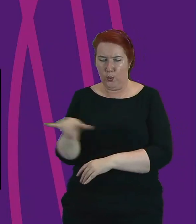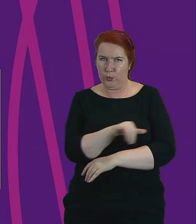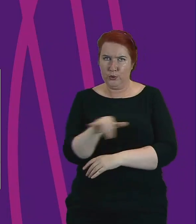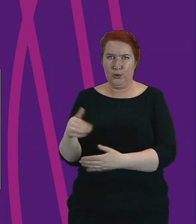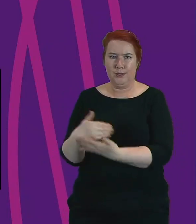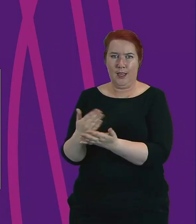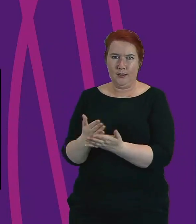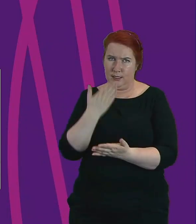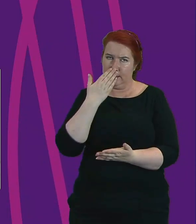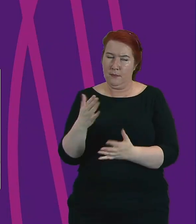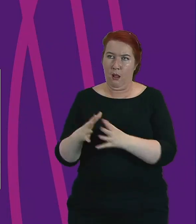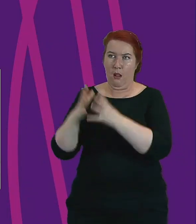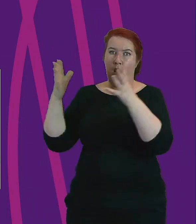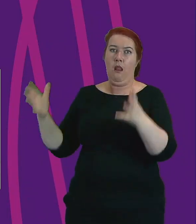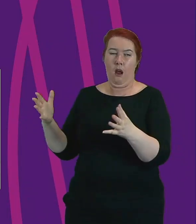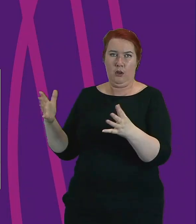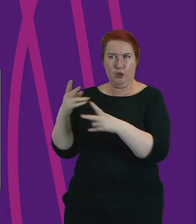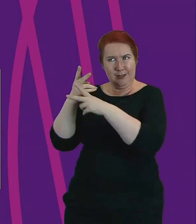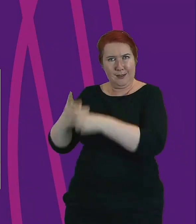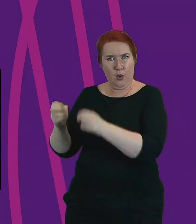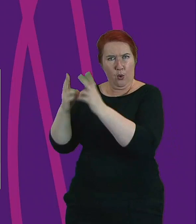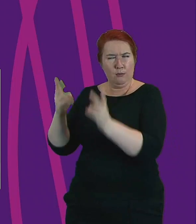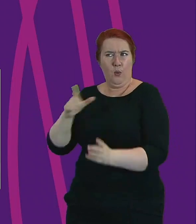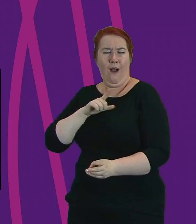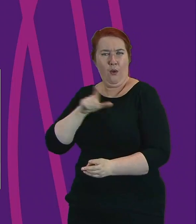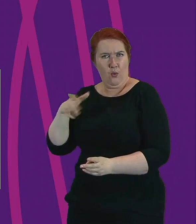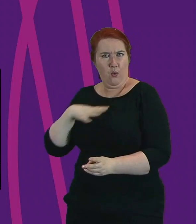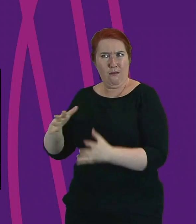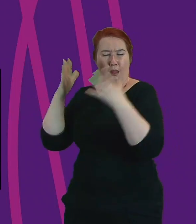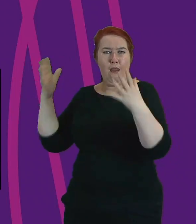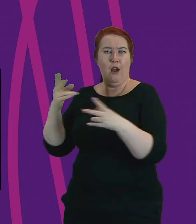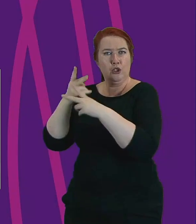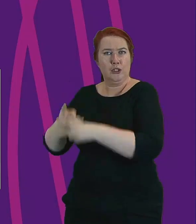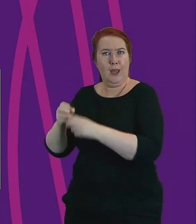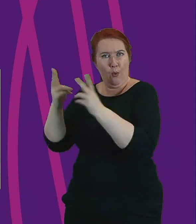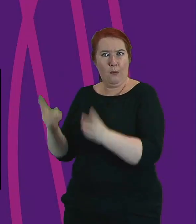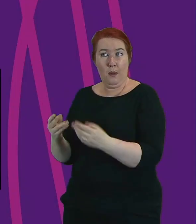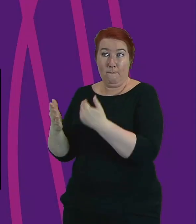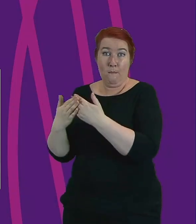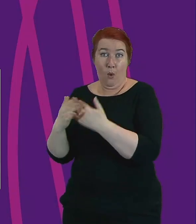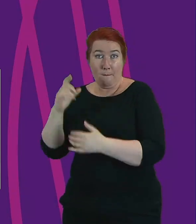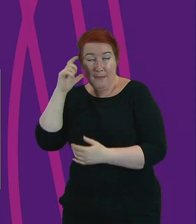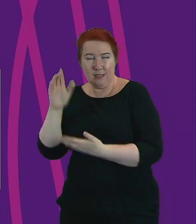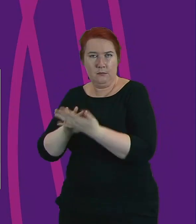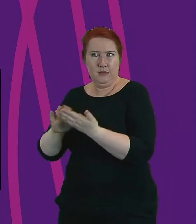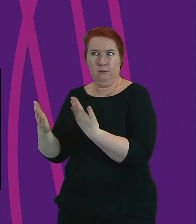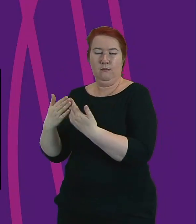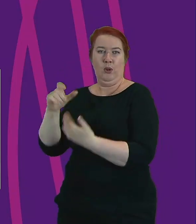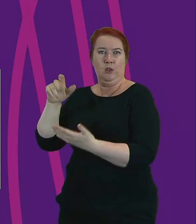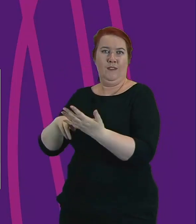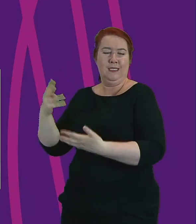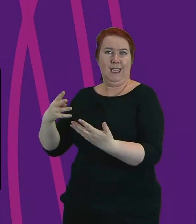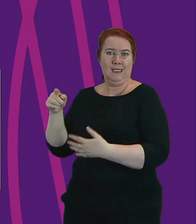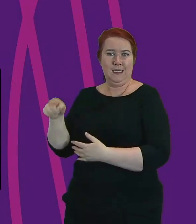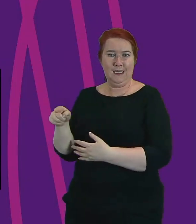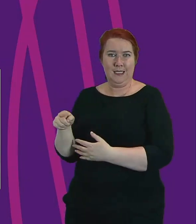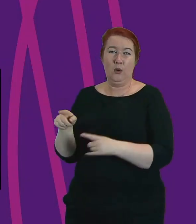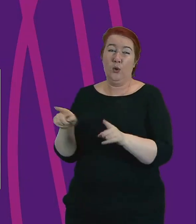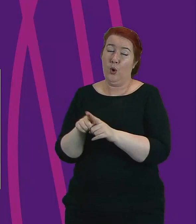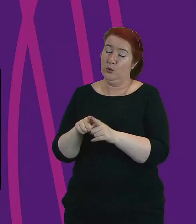large care homes and why, as well as the need for transparency about the tragic loss of life in care